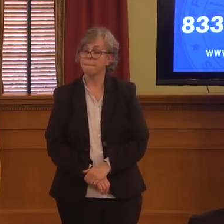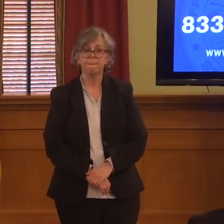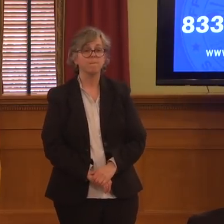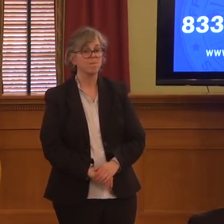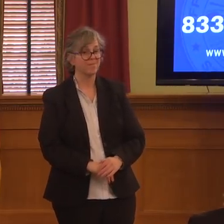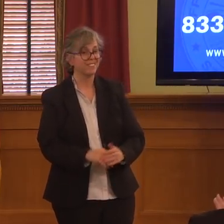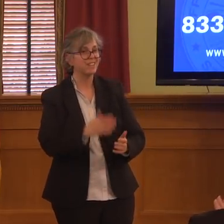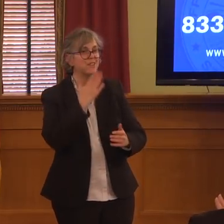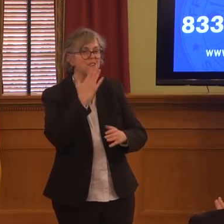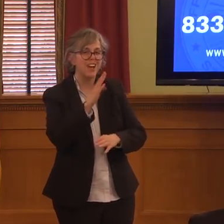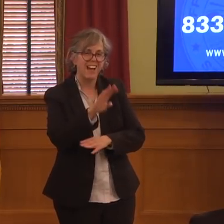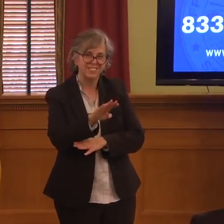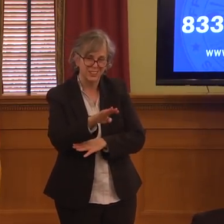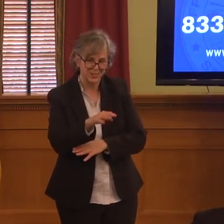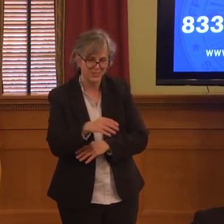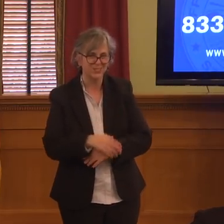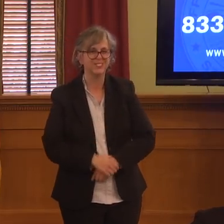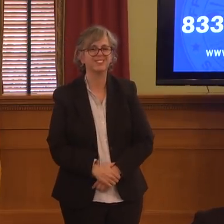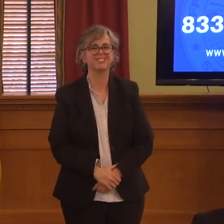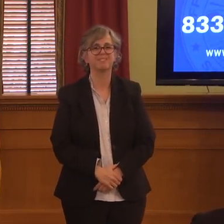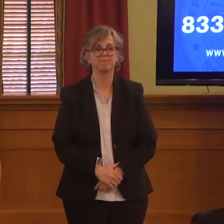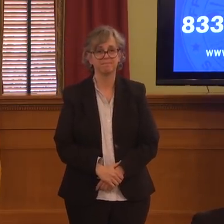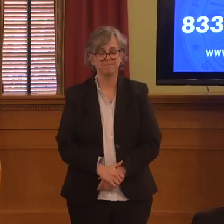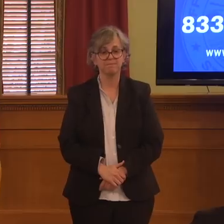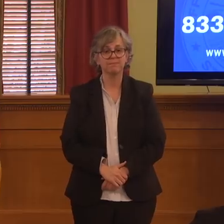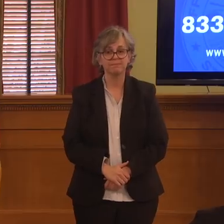Good afternoon, everyone.